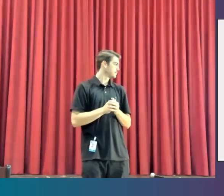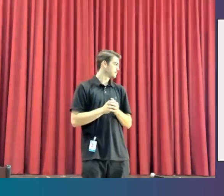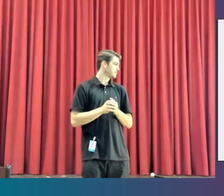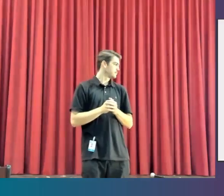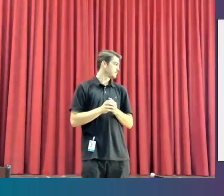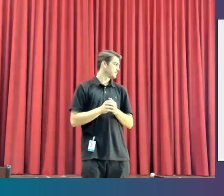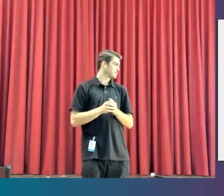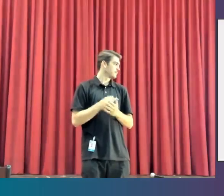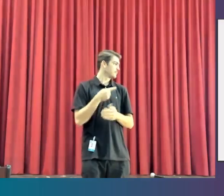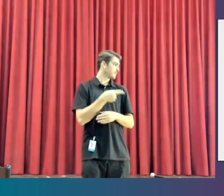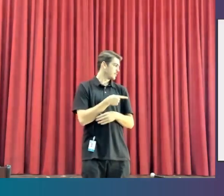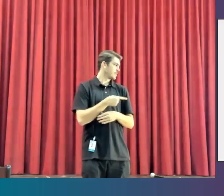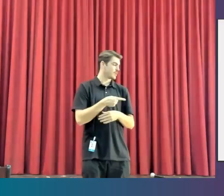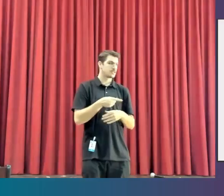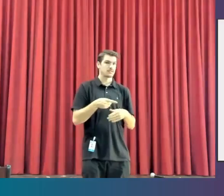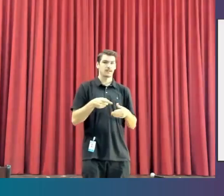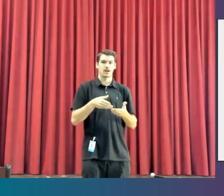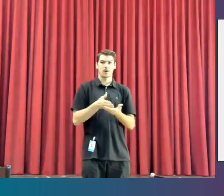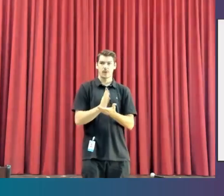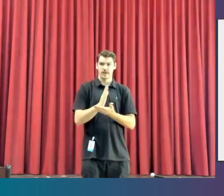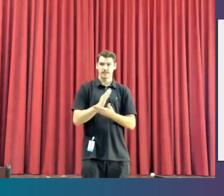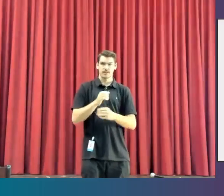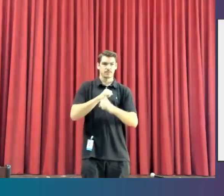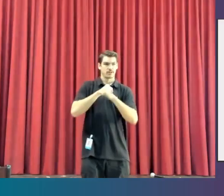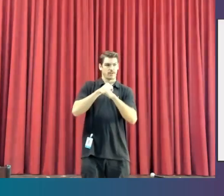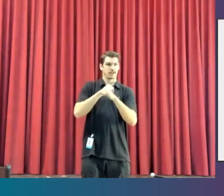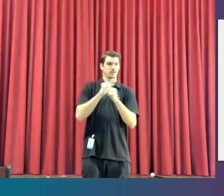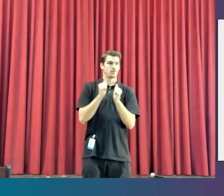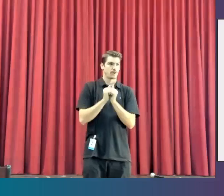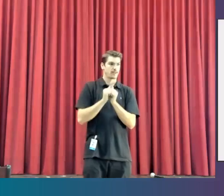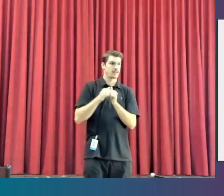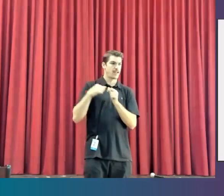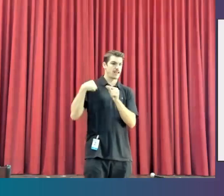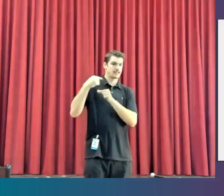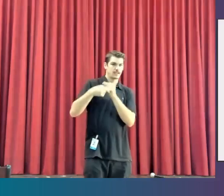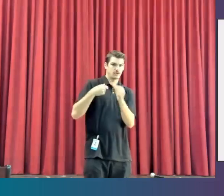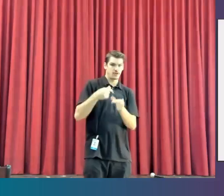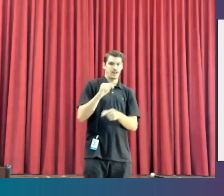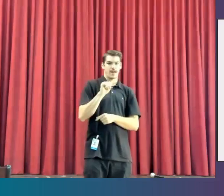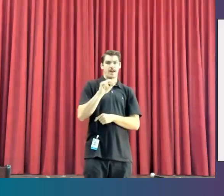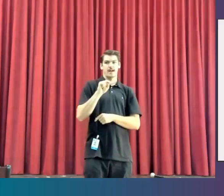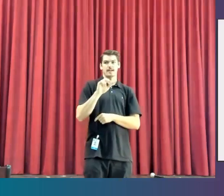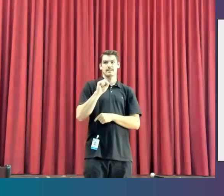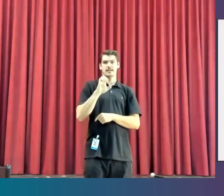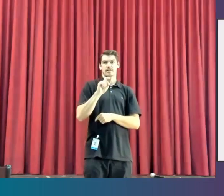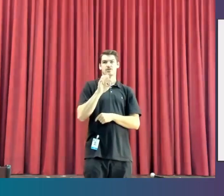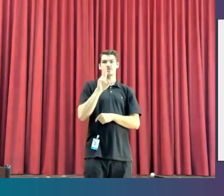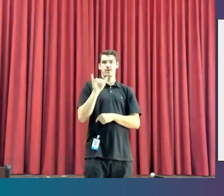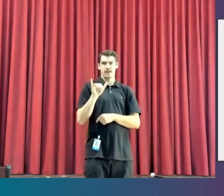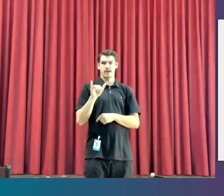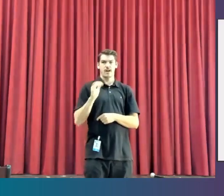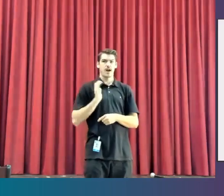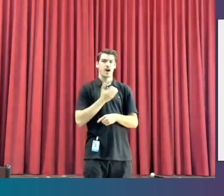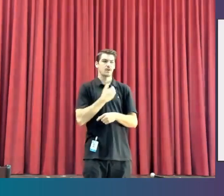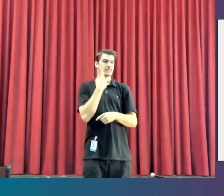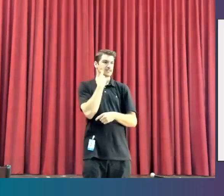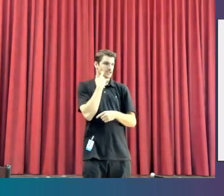And it grants us protections based on our ancestry, our sexual